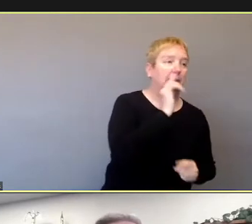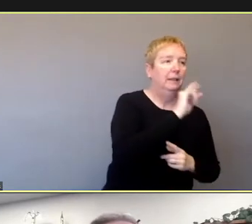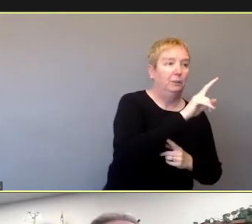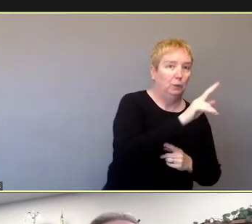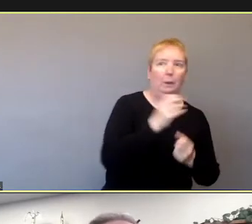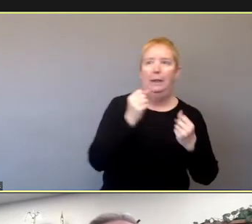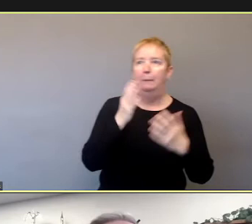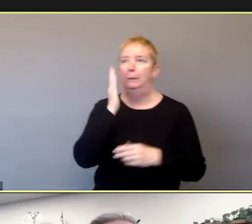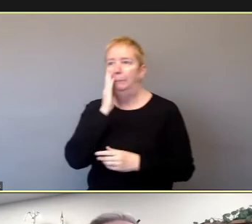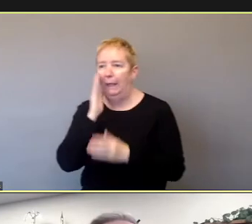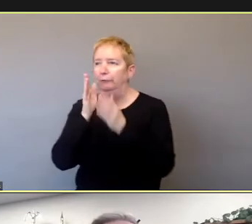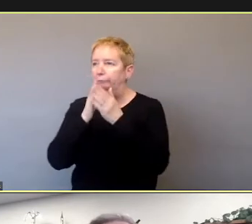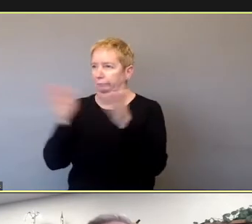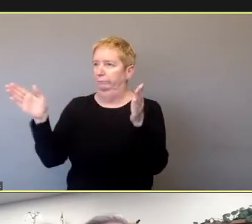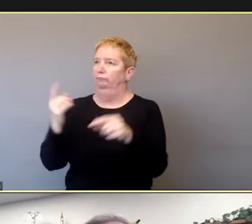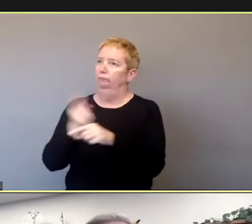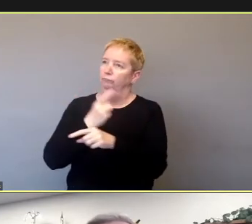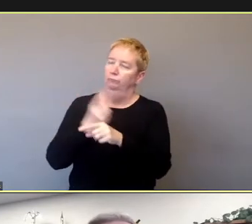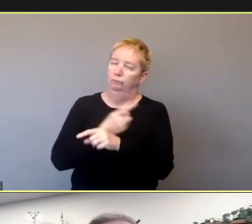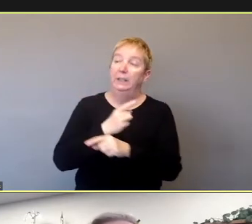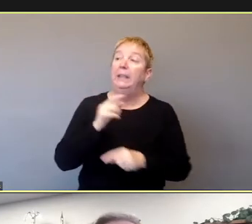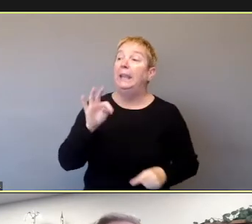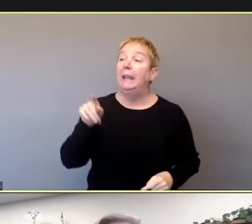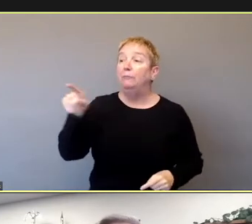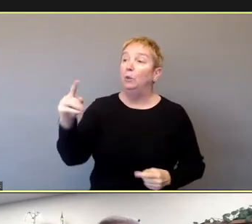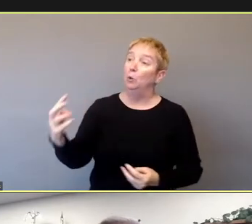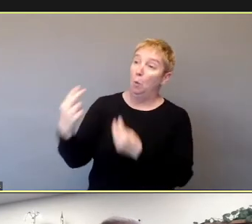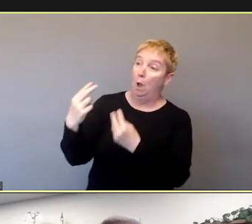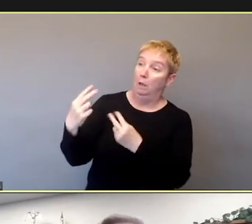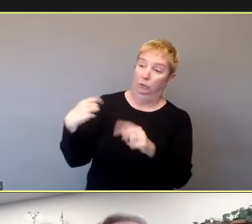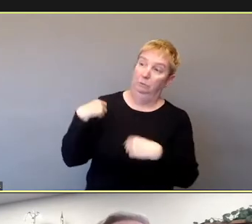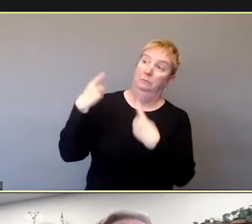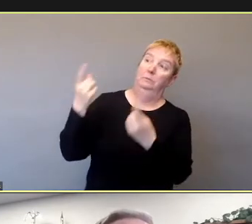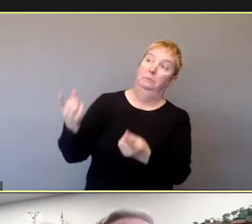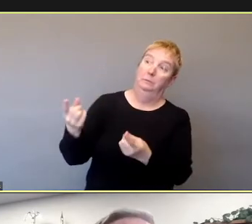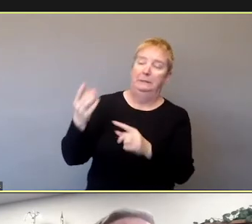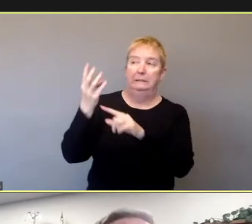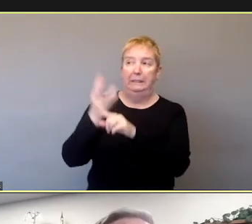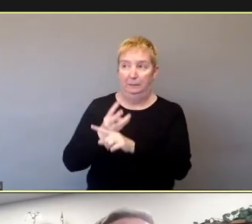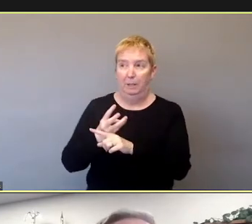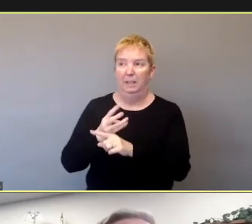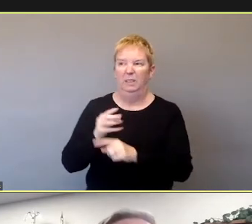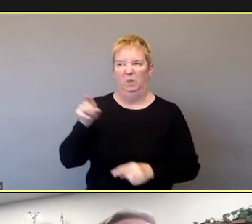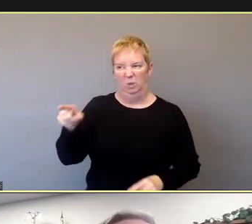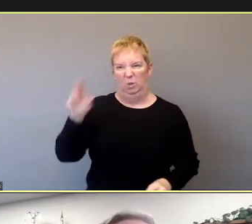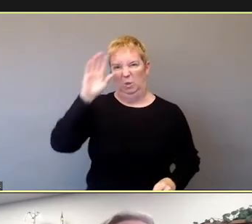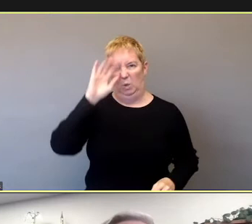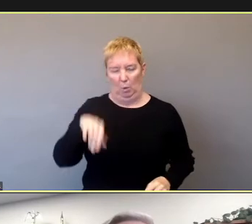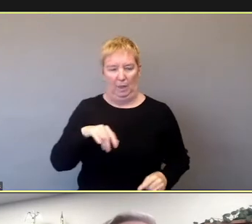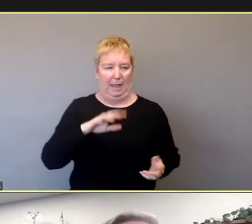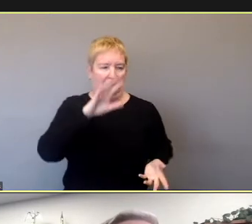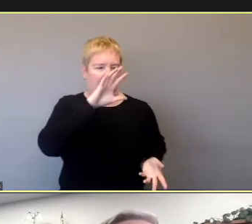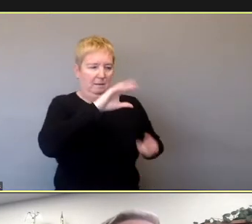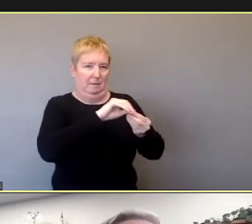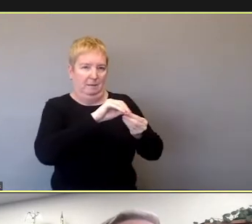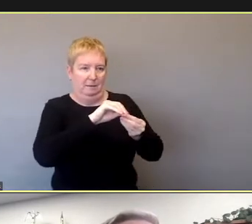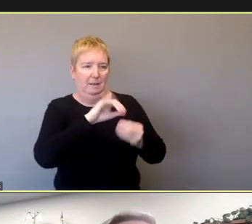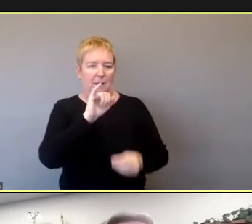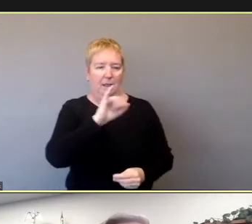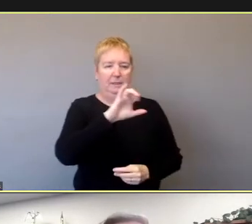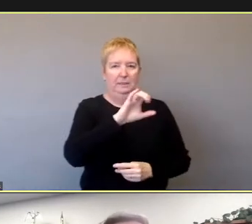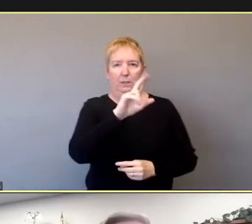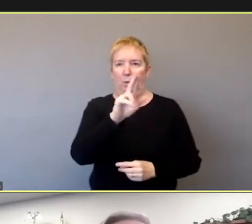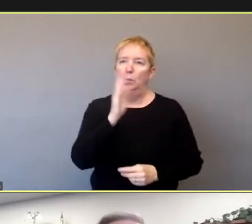If you've been watching regularly over the past 6 months, you know that total number of beds for ICU